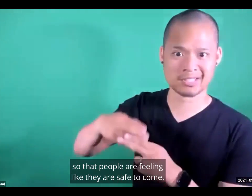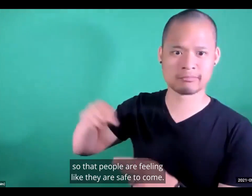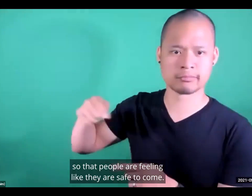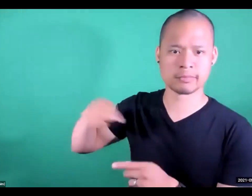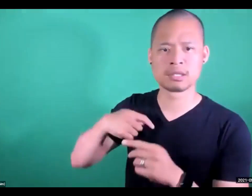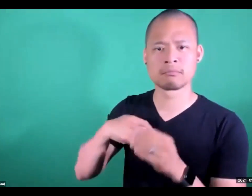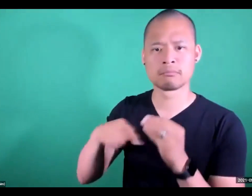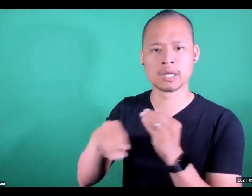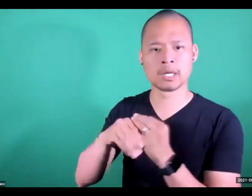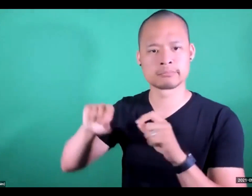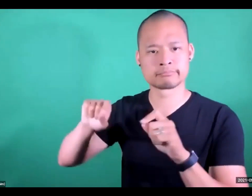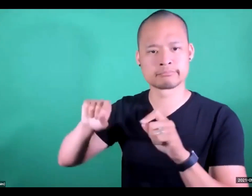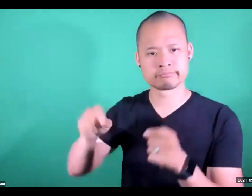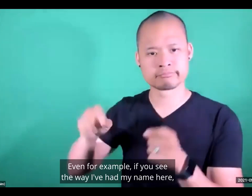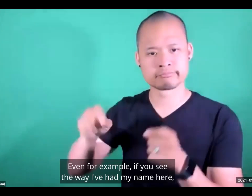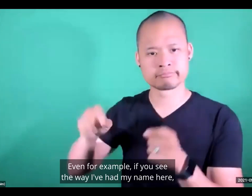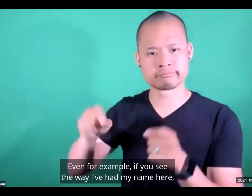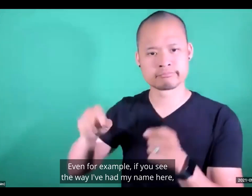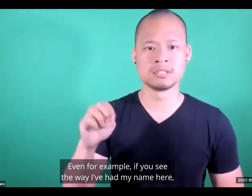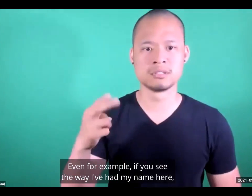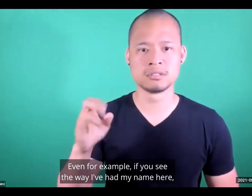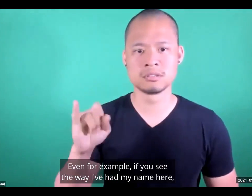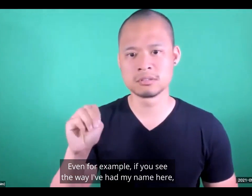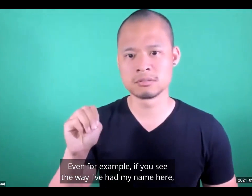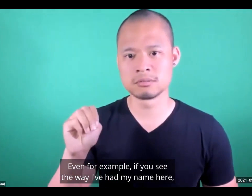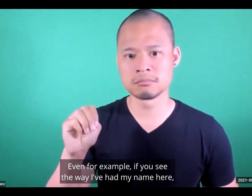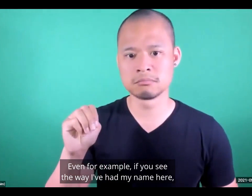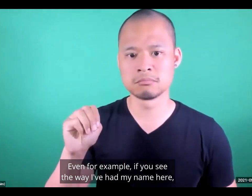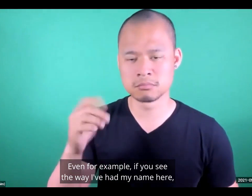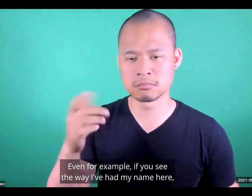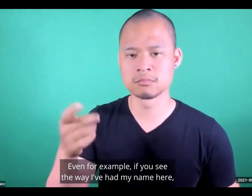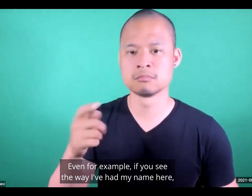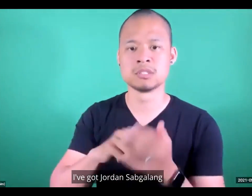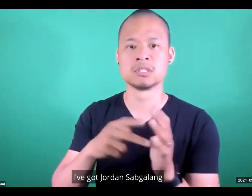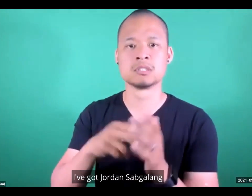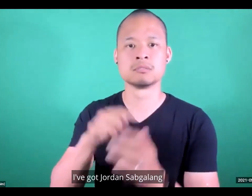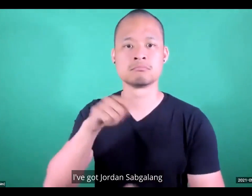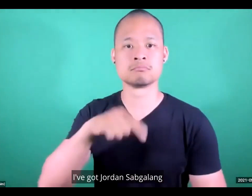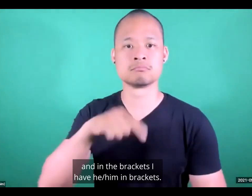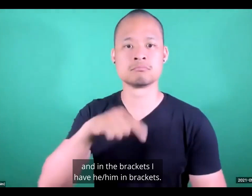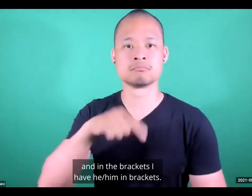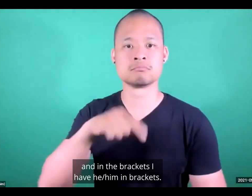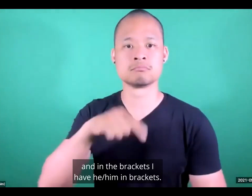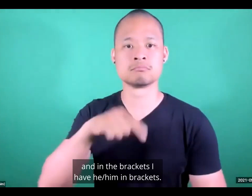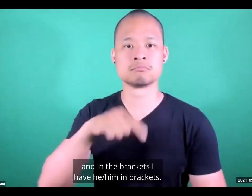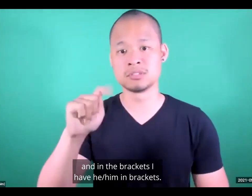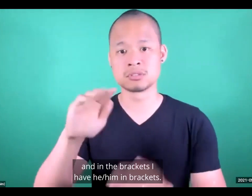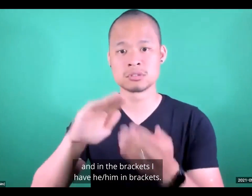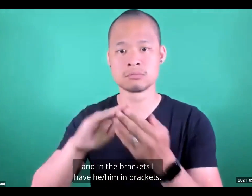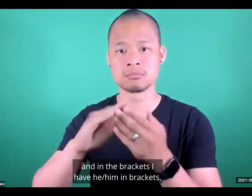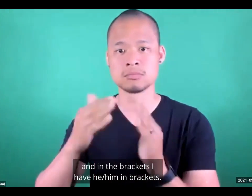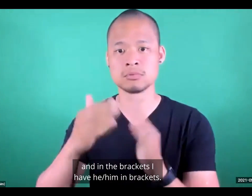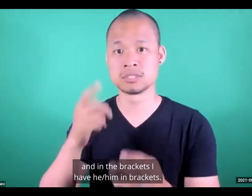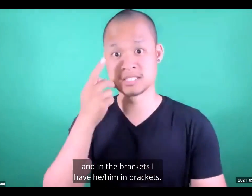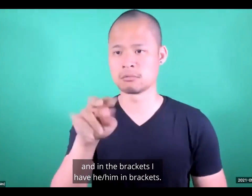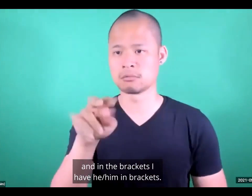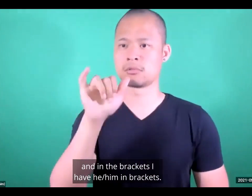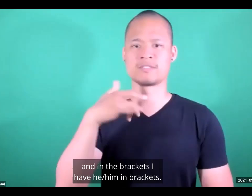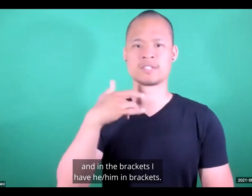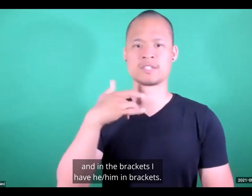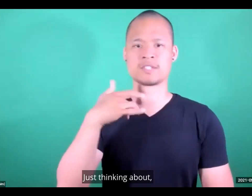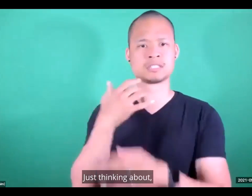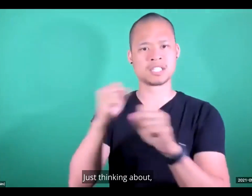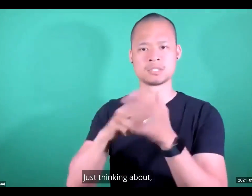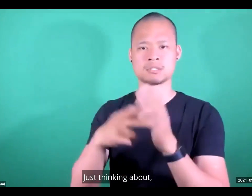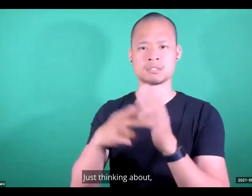to come. Even, for example, if you see the way I've had my name here, I've got Jordan Sangalang and then brackets, I have he, him in